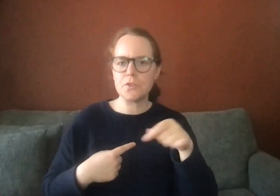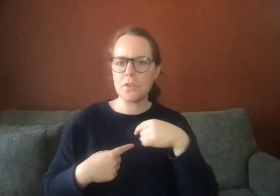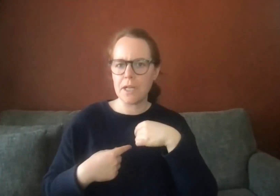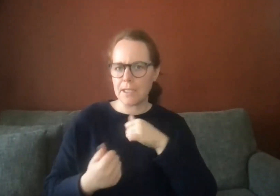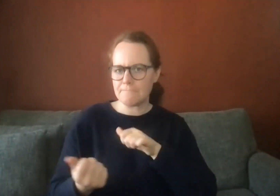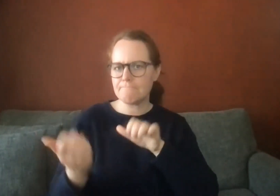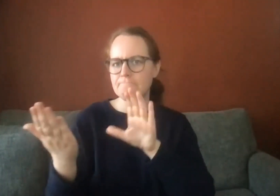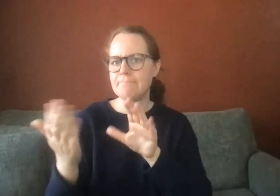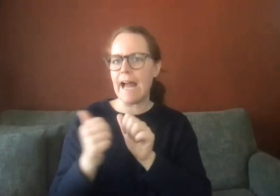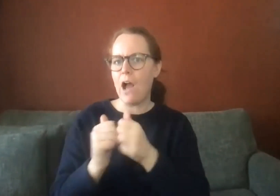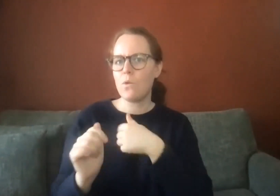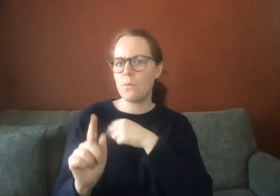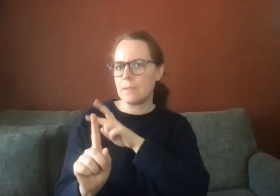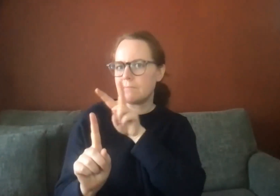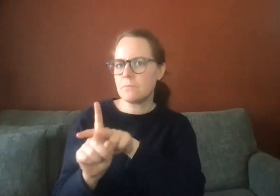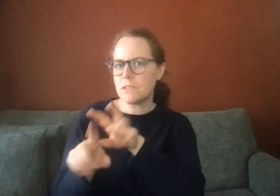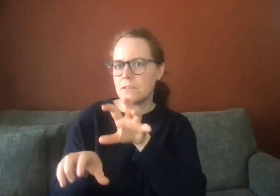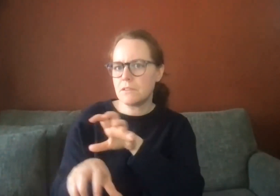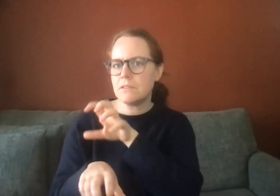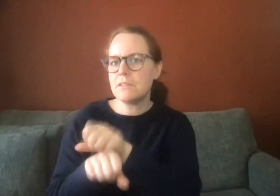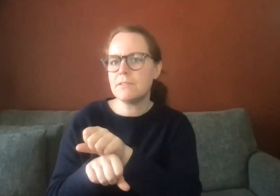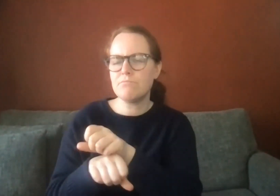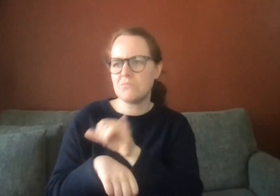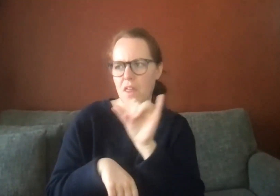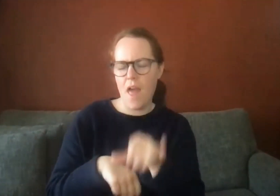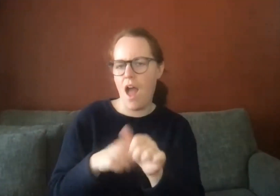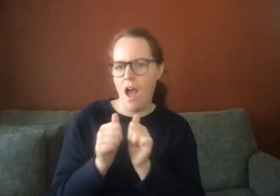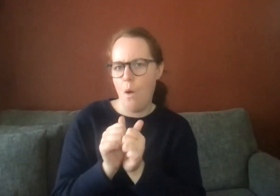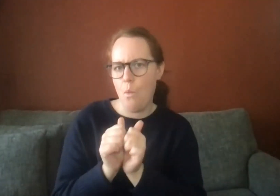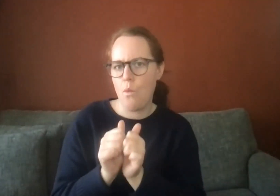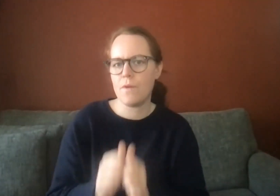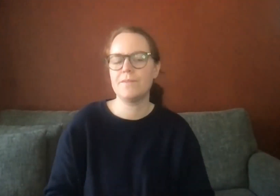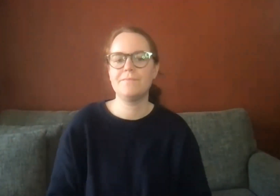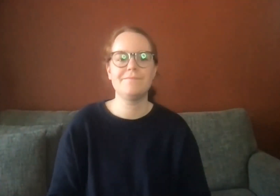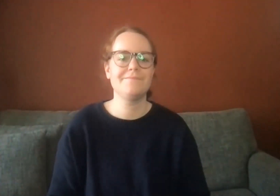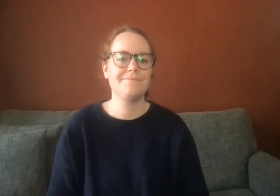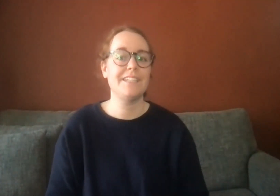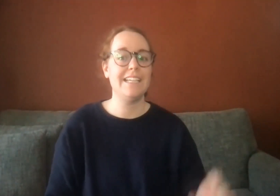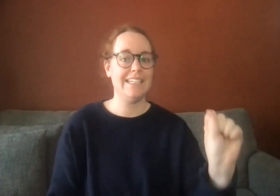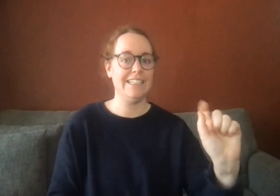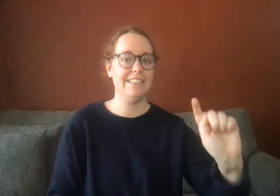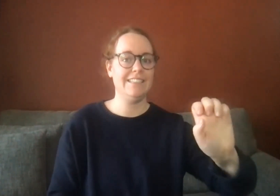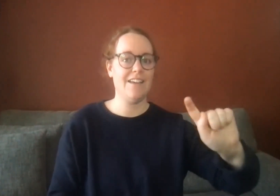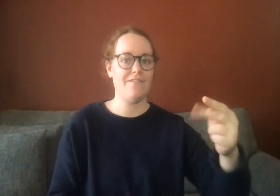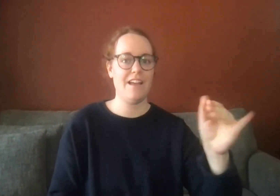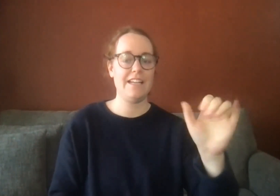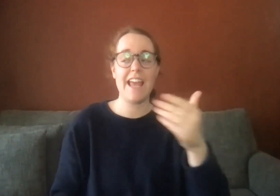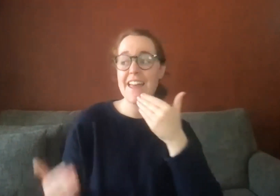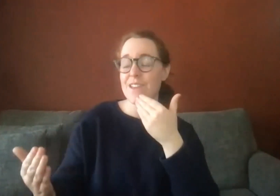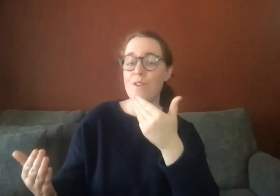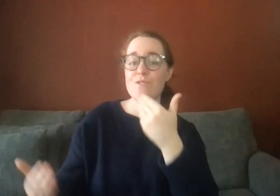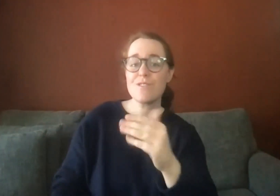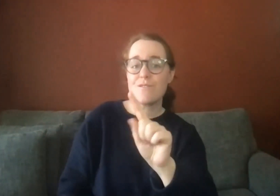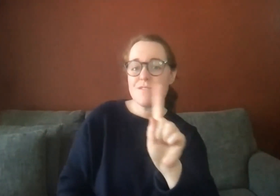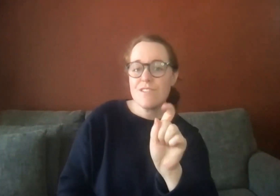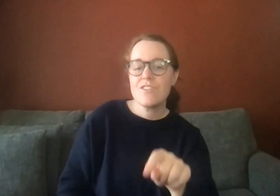do I book? Kind of information like that. Great. Thanks, Shelley. Good question. So I